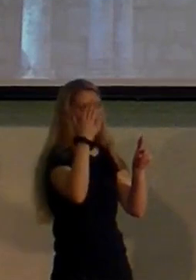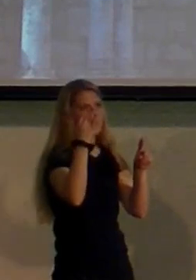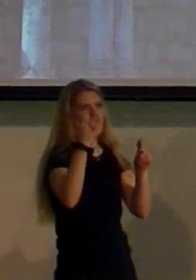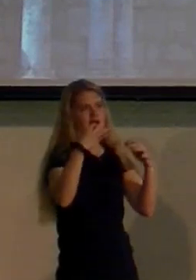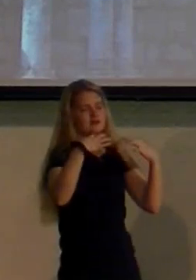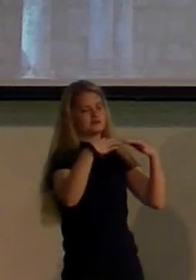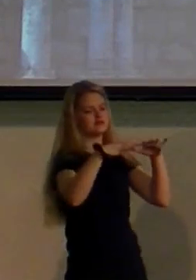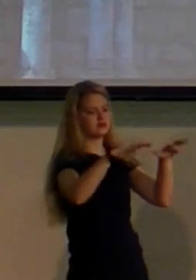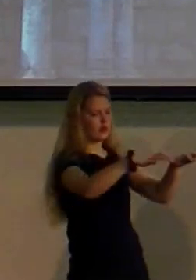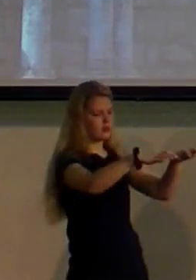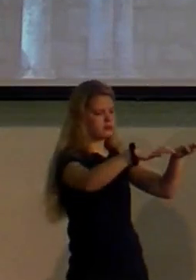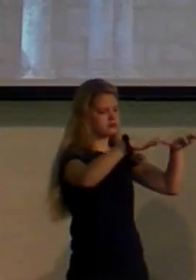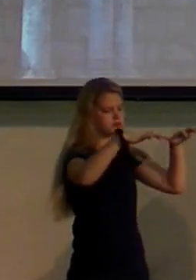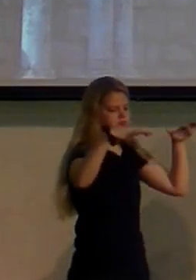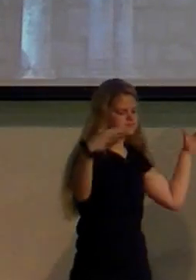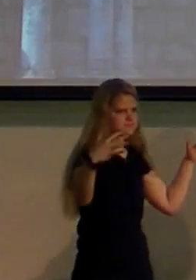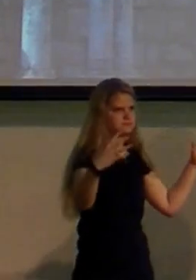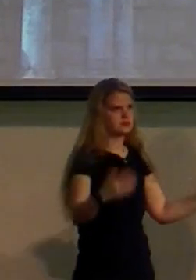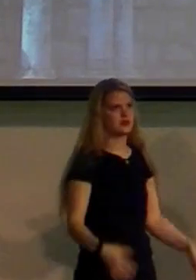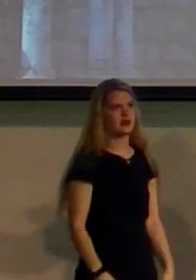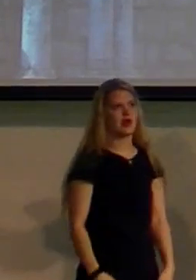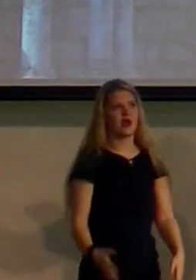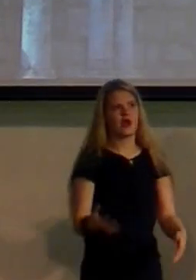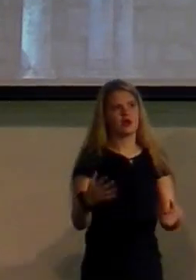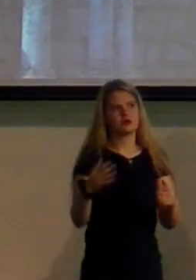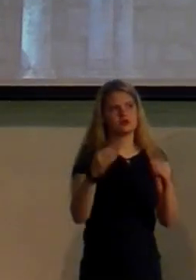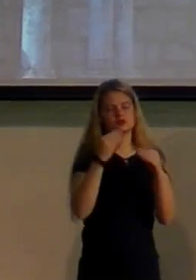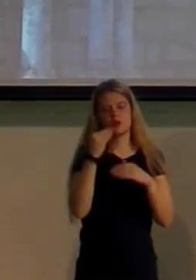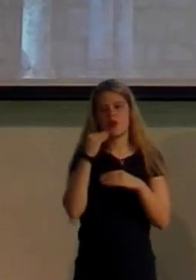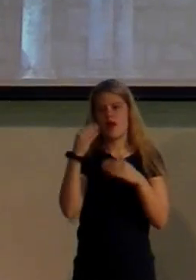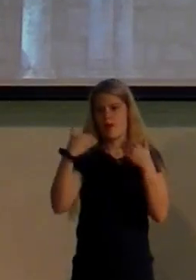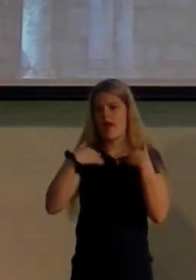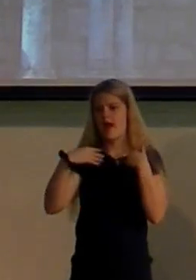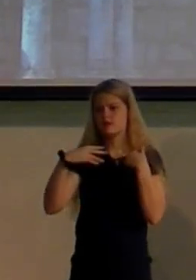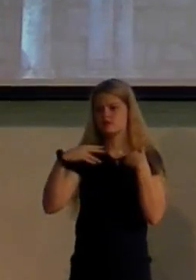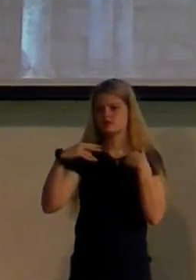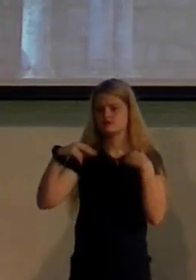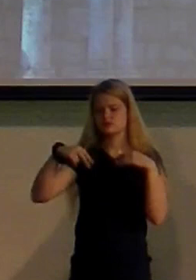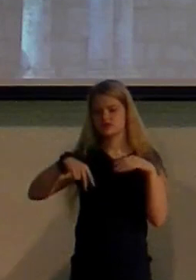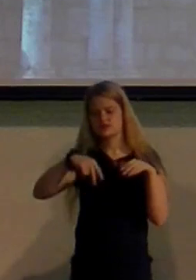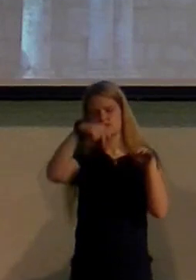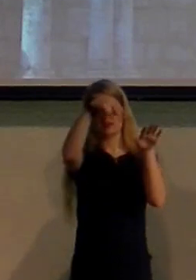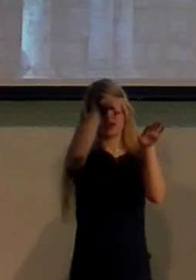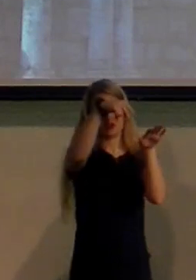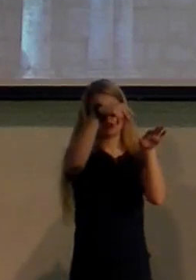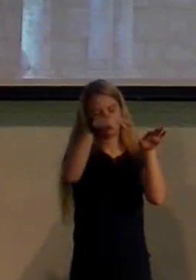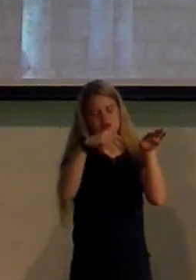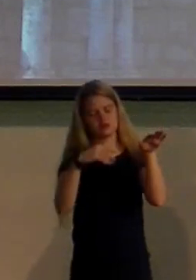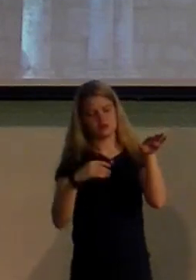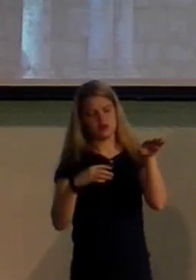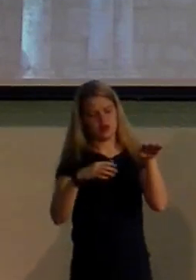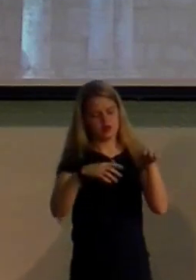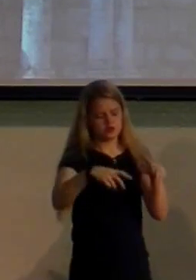up the roof, and most of those homes have stairs on the outside going up to the roof of the house. They tear up